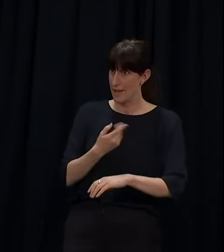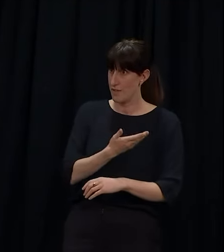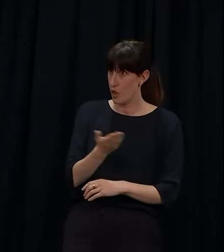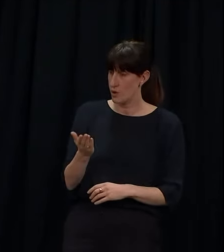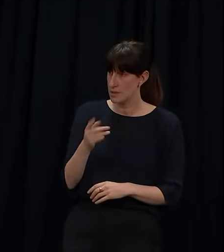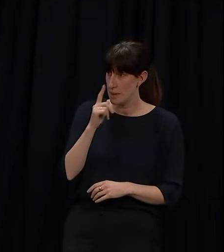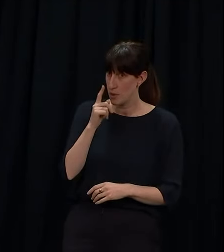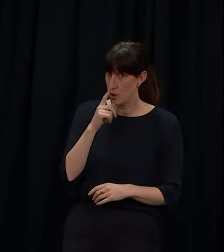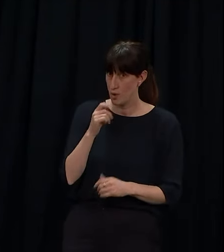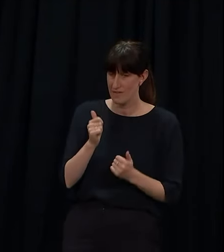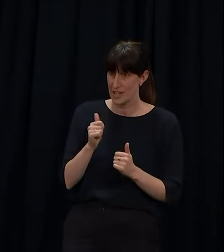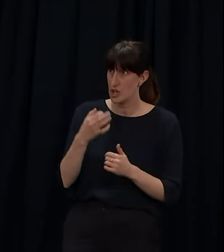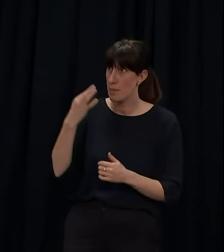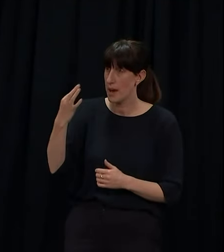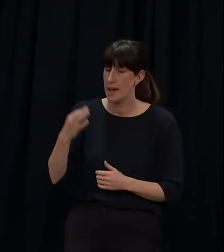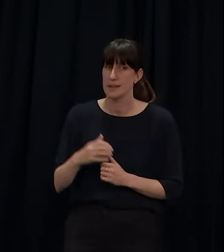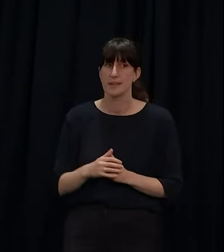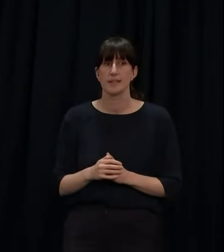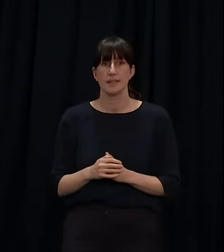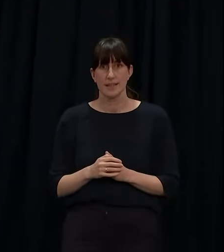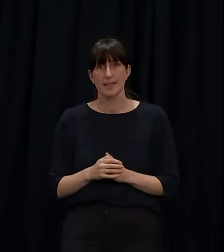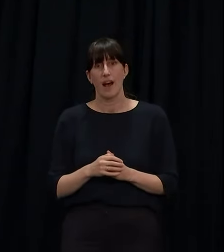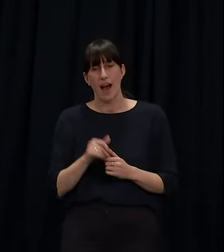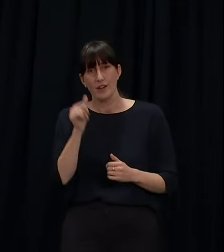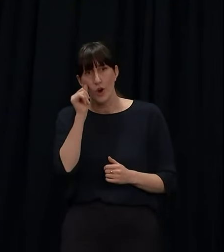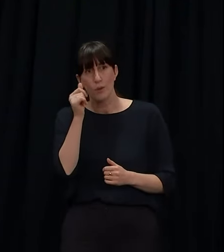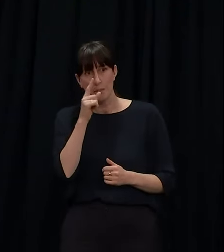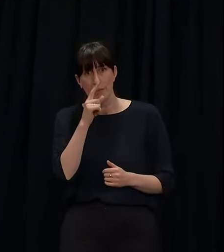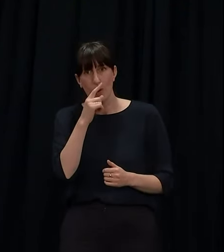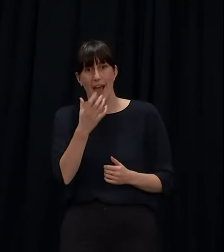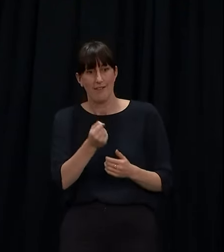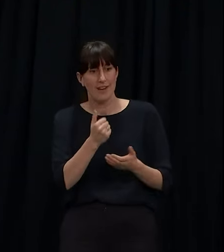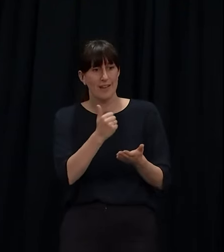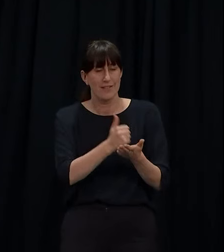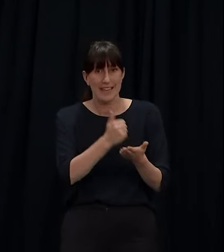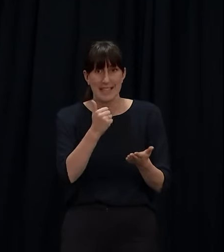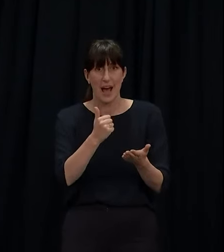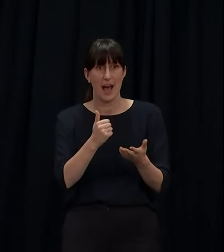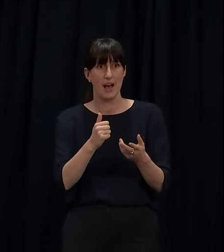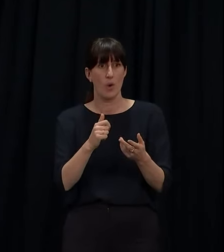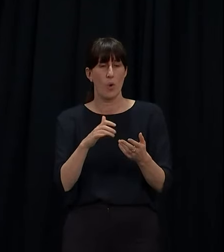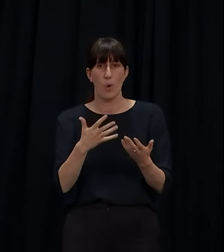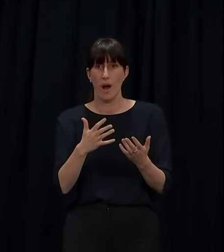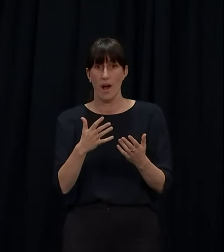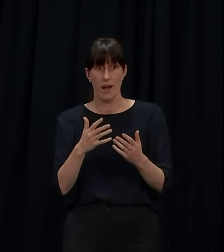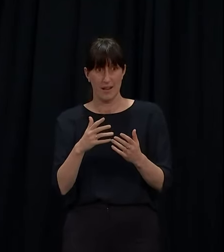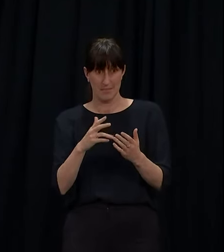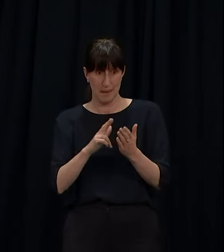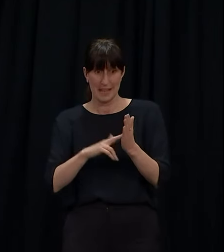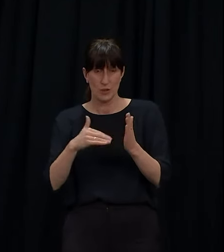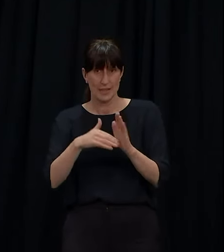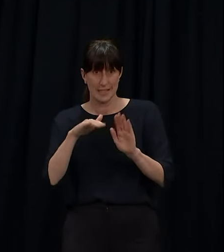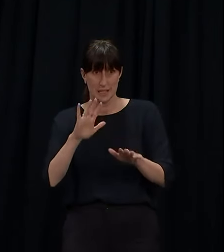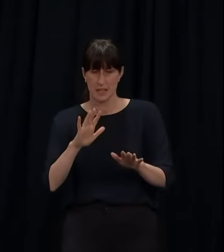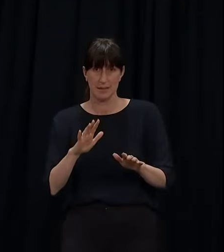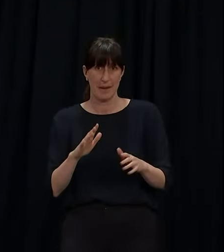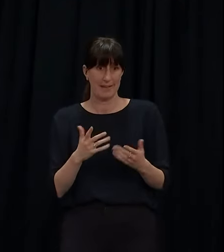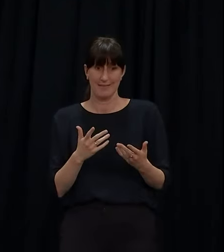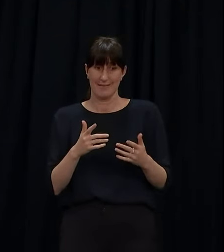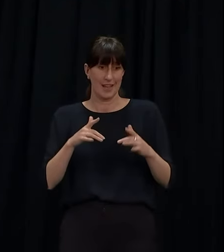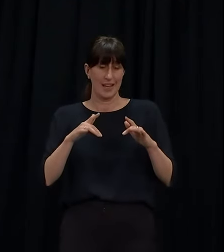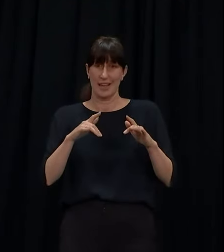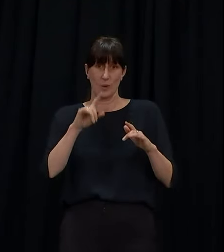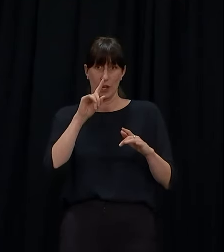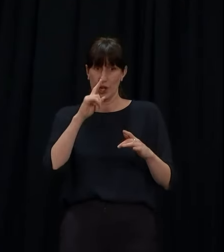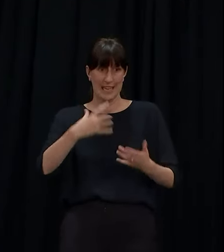there will be those who had visas. There will be those who will be citizens who we have not been able to get out of Afghanistan. The window